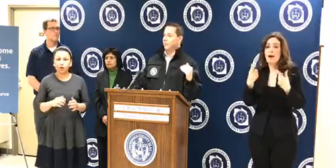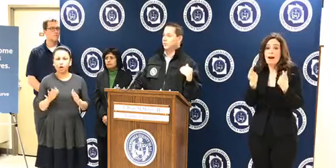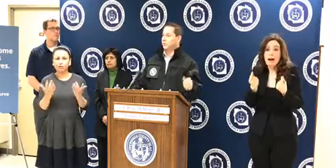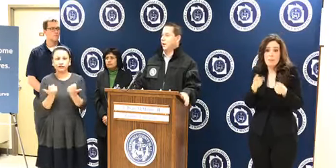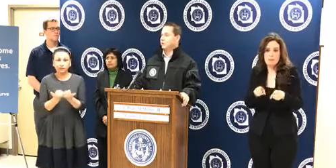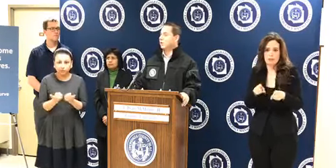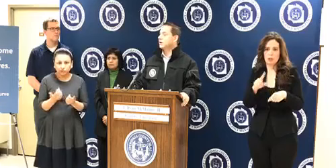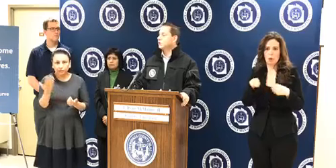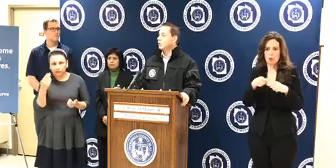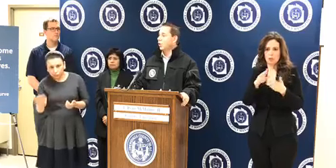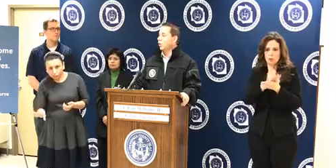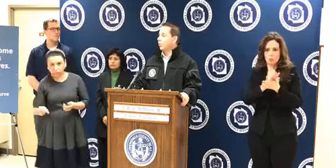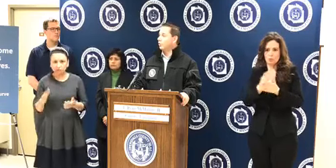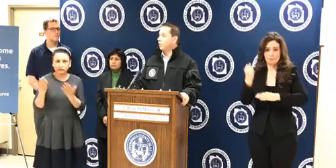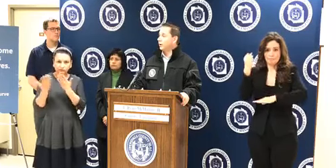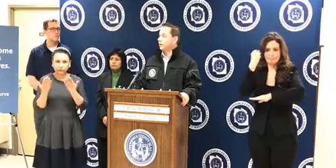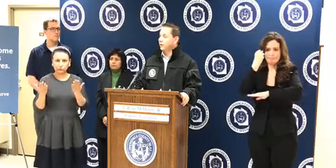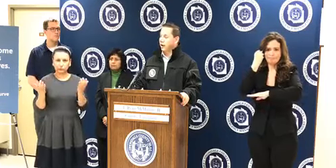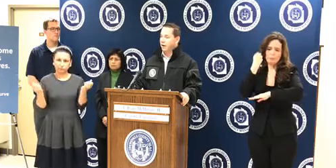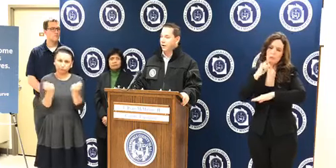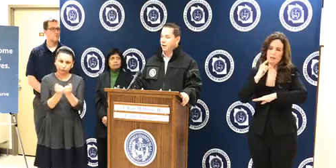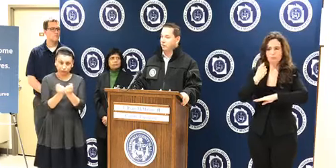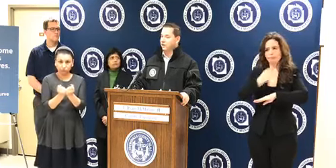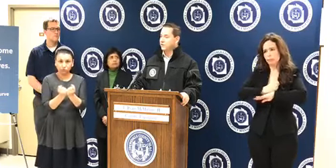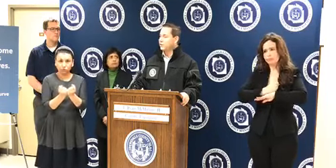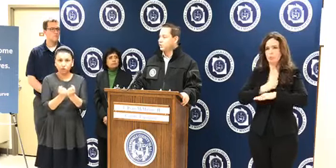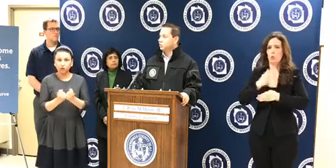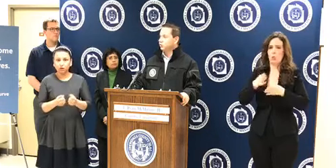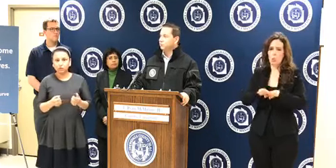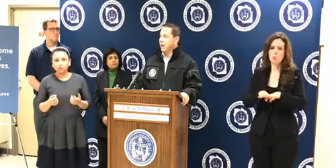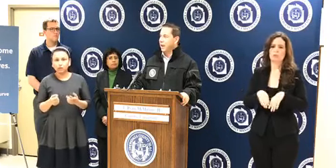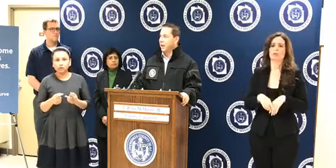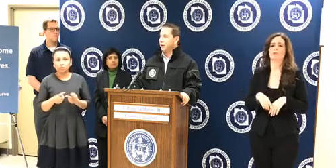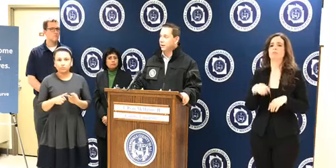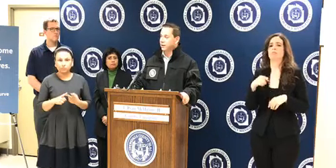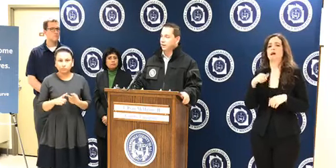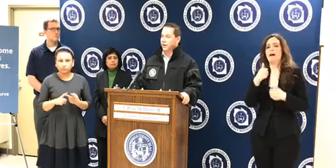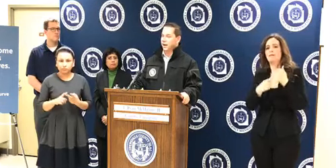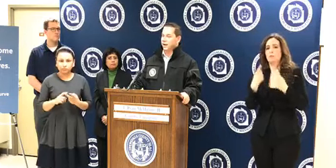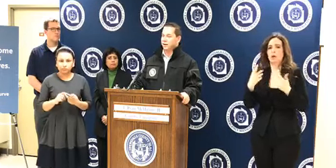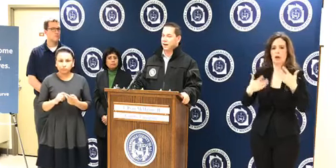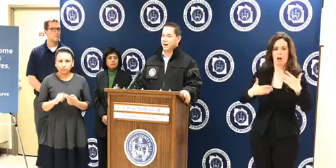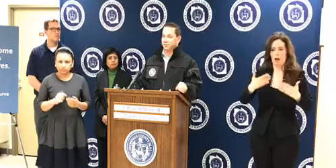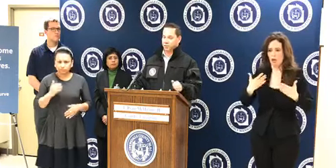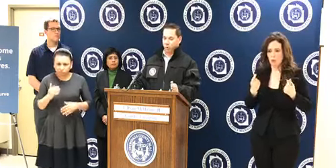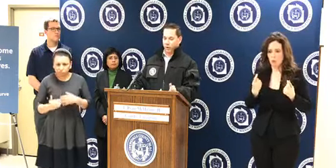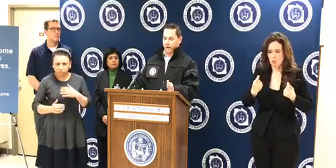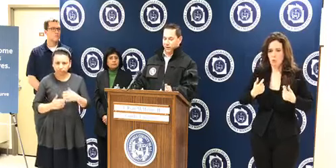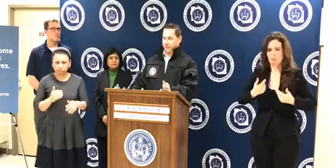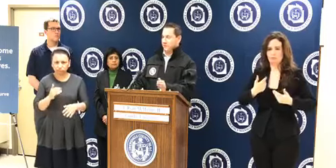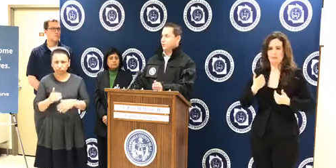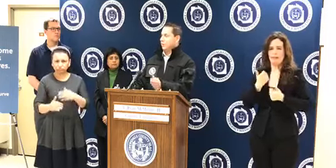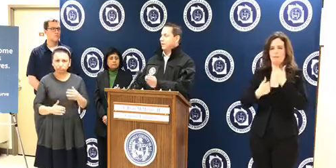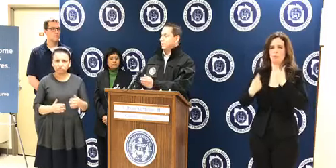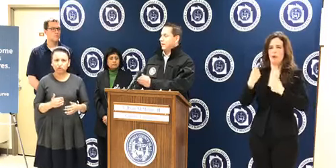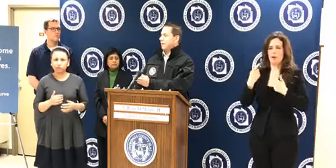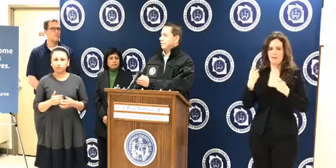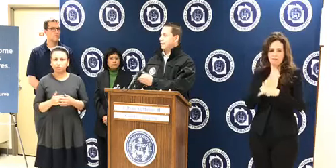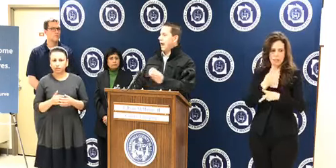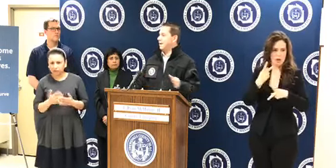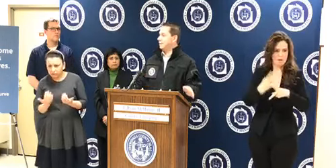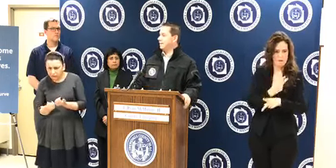What happens to the rest? So we've been, every decision we've made, and at every point there's